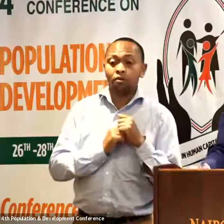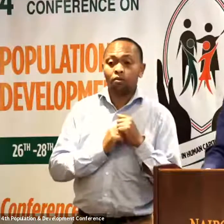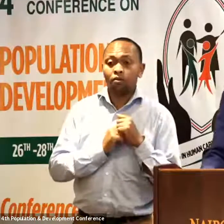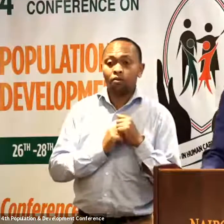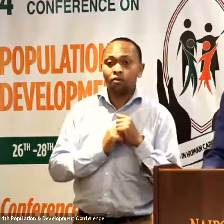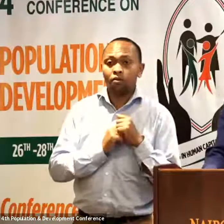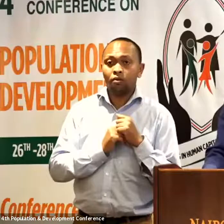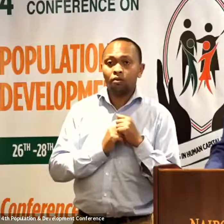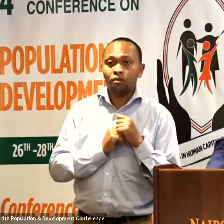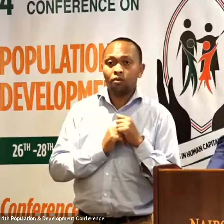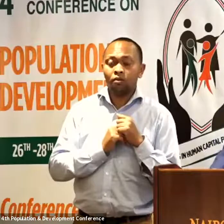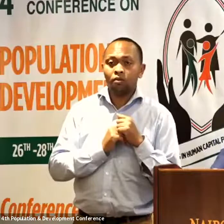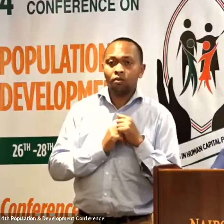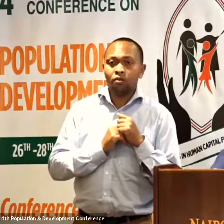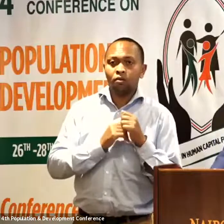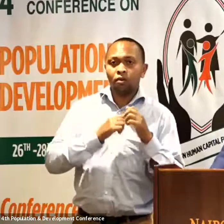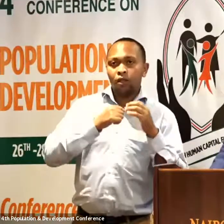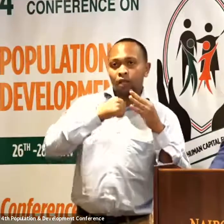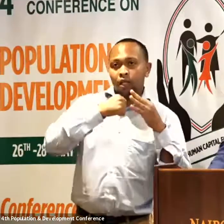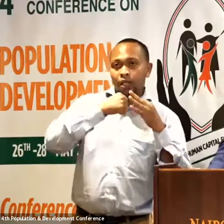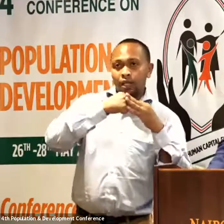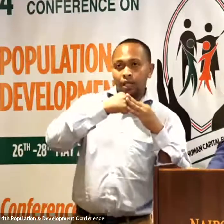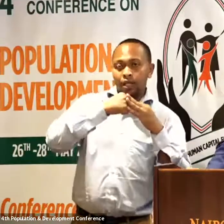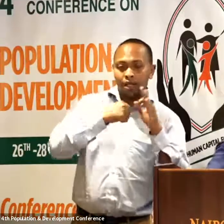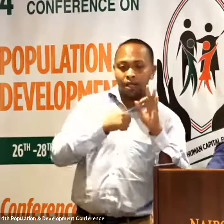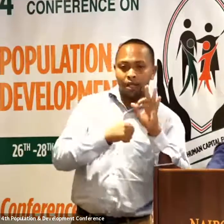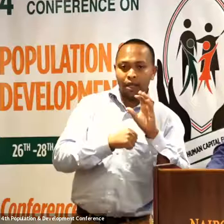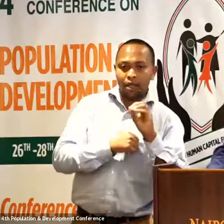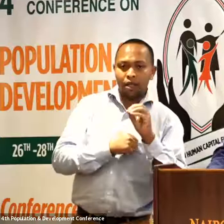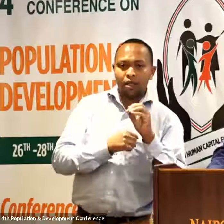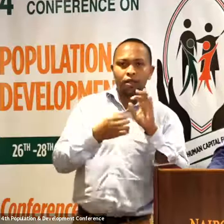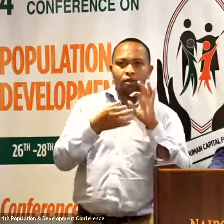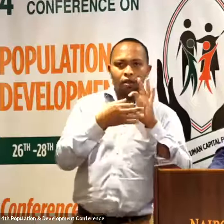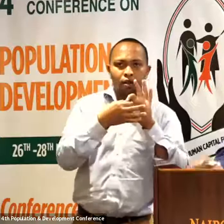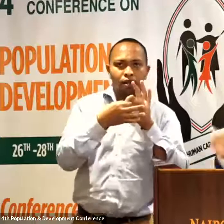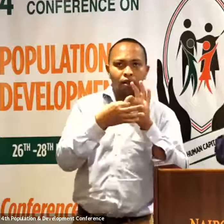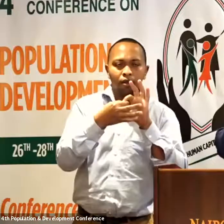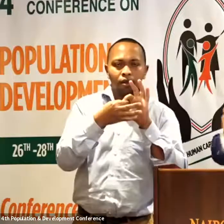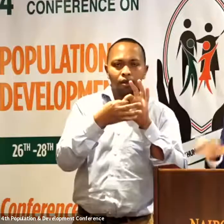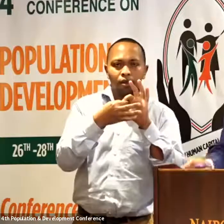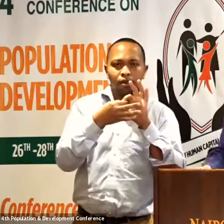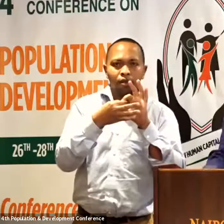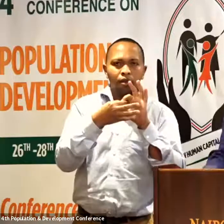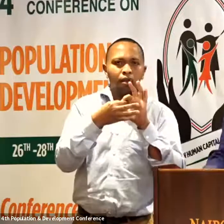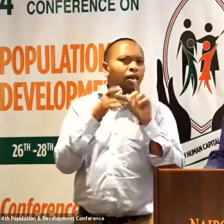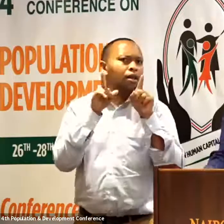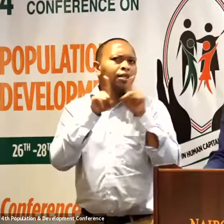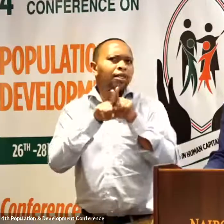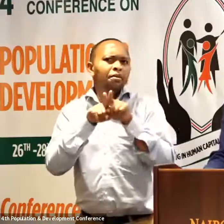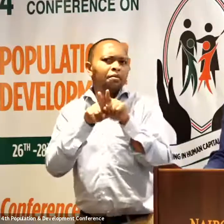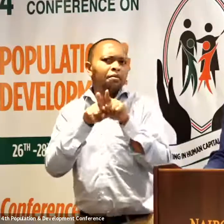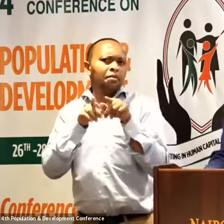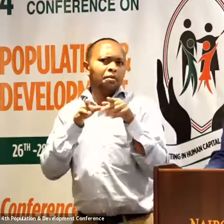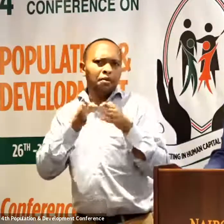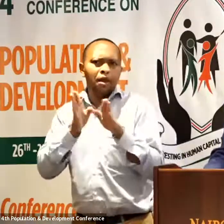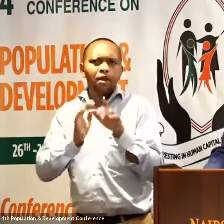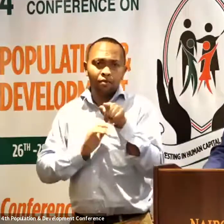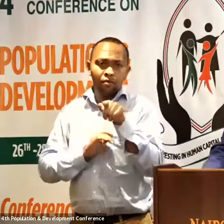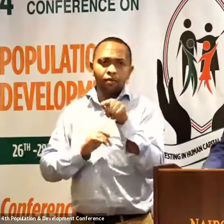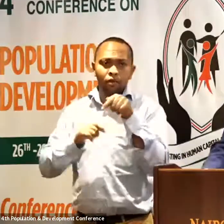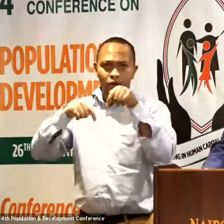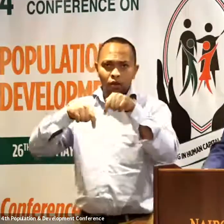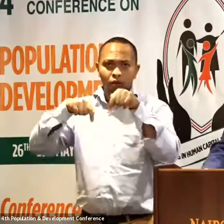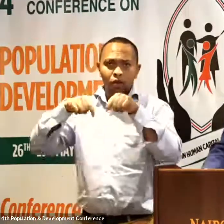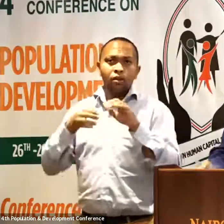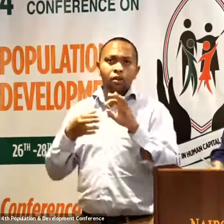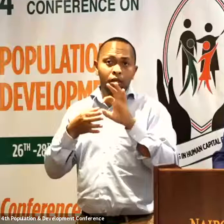apart from the opening from 8 to 8:30 when we're going to join, when we're going to link, we're going to use the same link. Yeah. We're going to